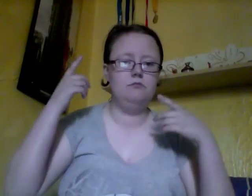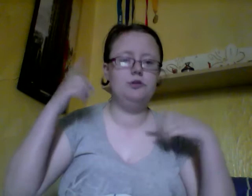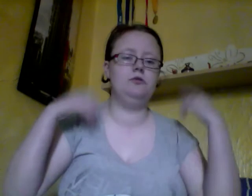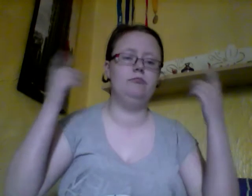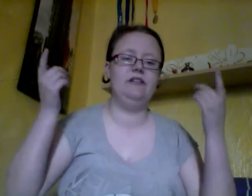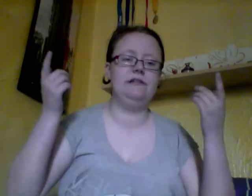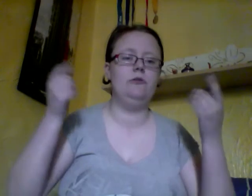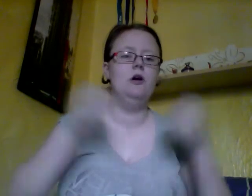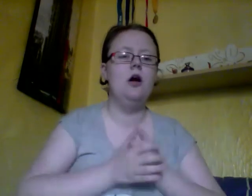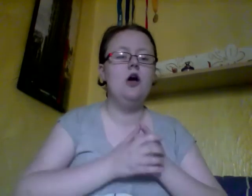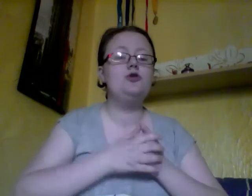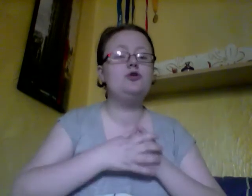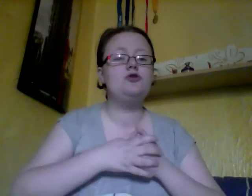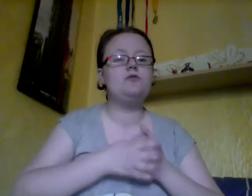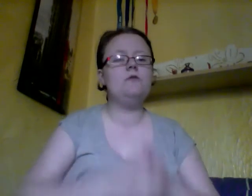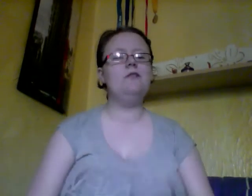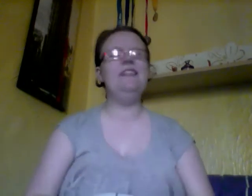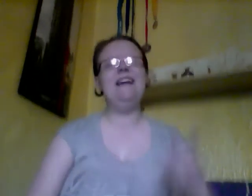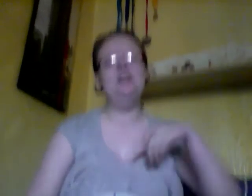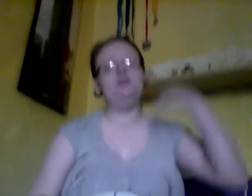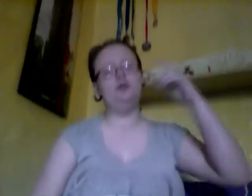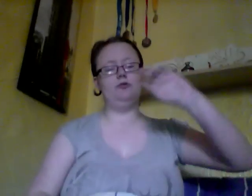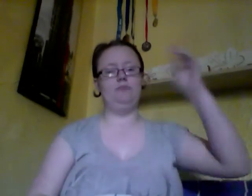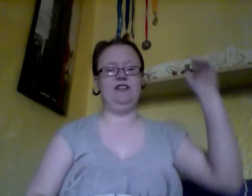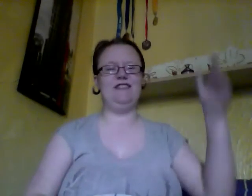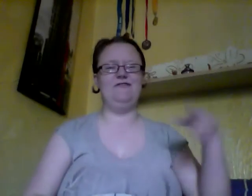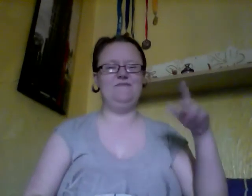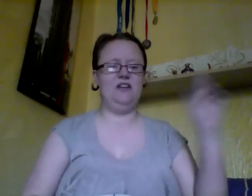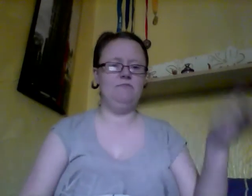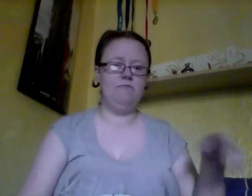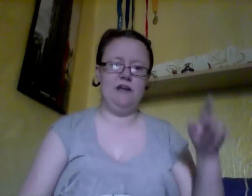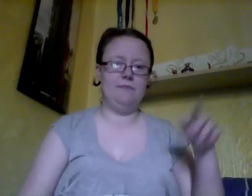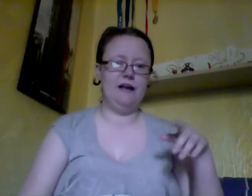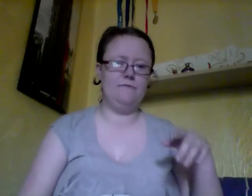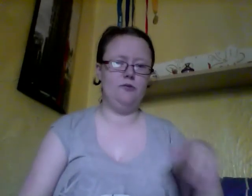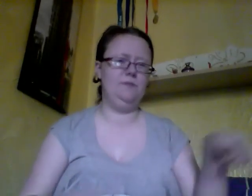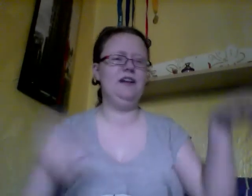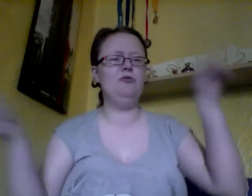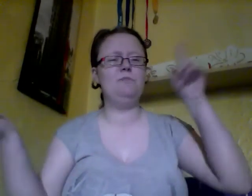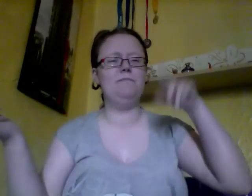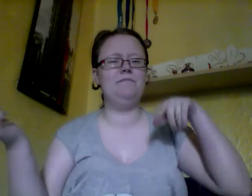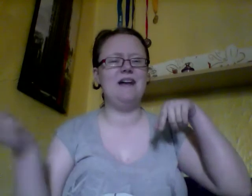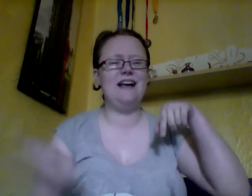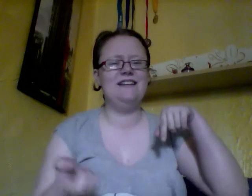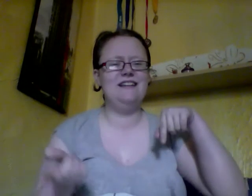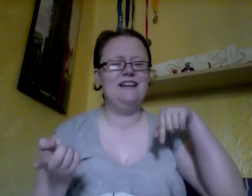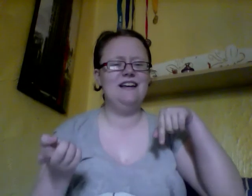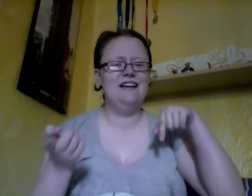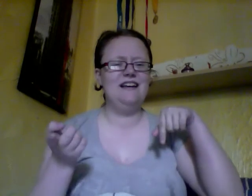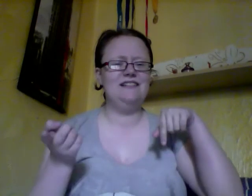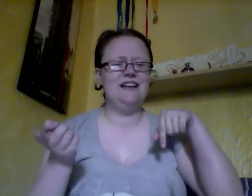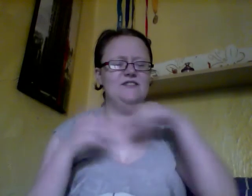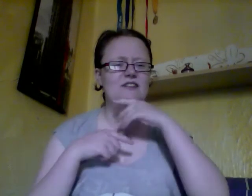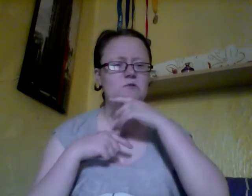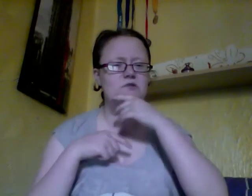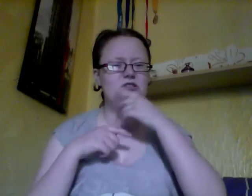his own brains out. And then he shoots his own brains out and Writing Back falls. But then he comes back in his last will,